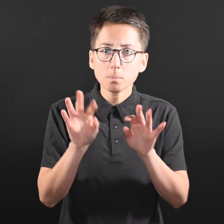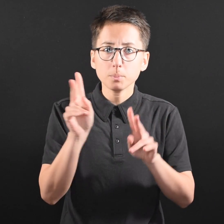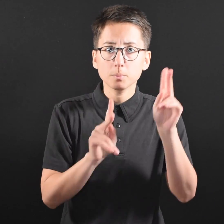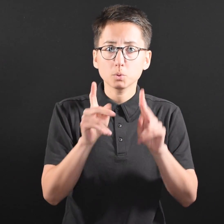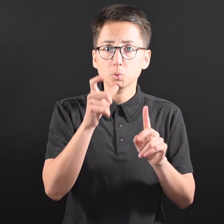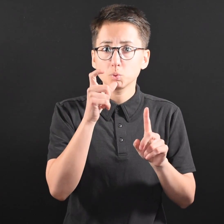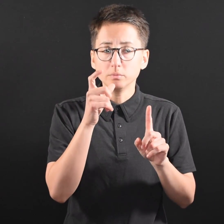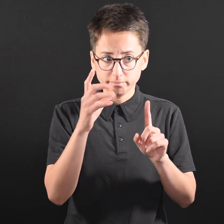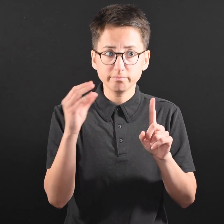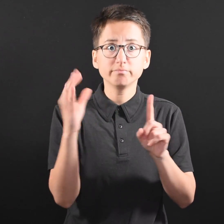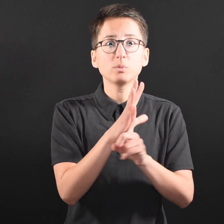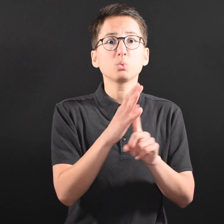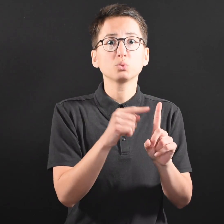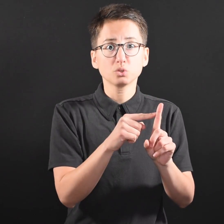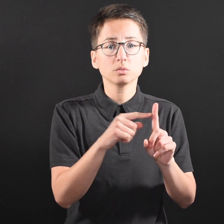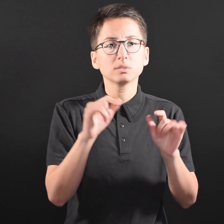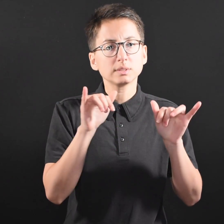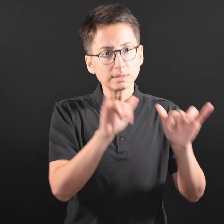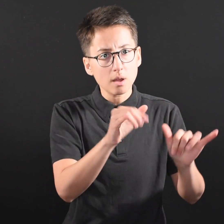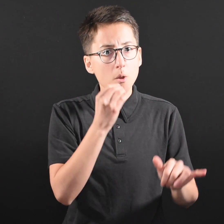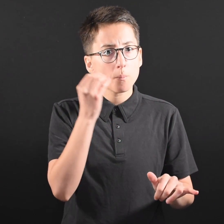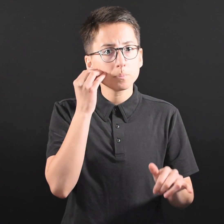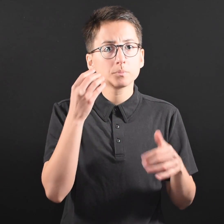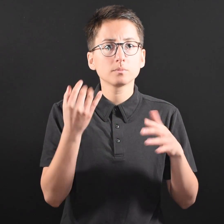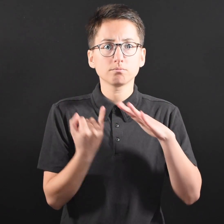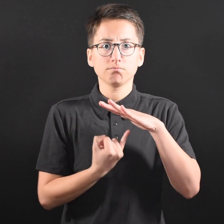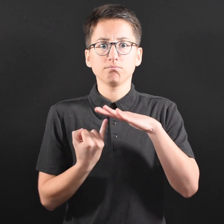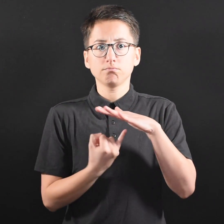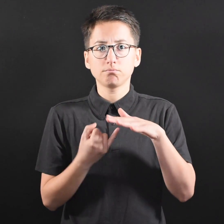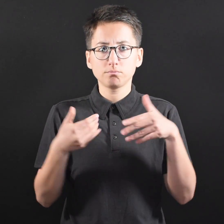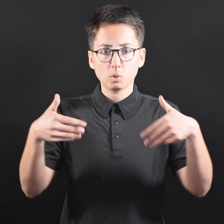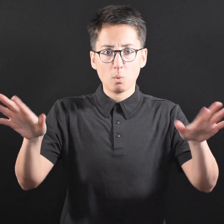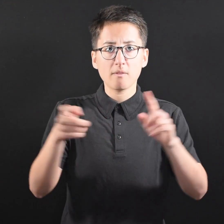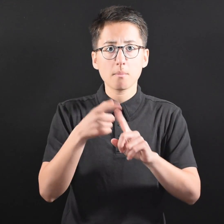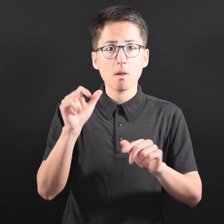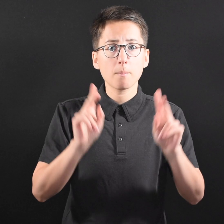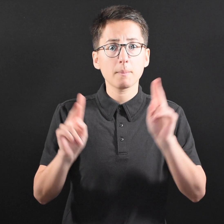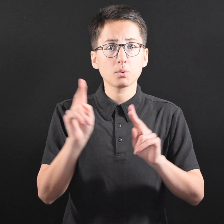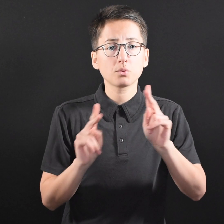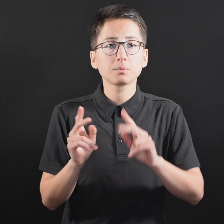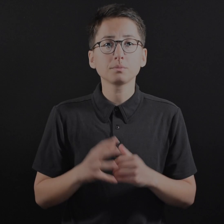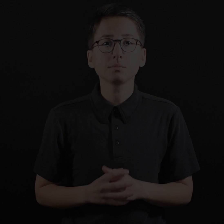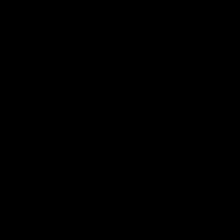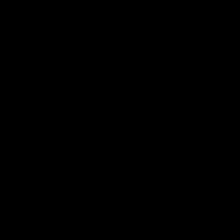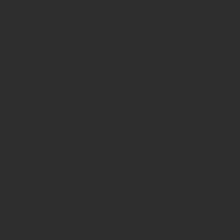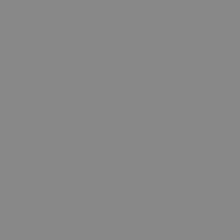It is important that those who are close to the person with COVID-19 stay home and away from others.